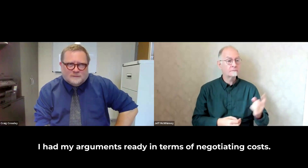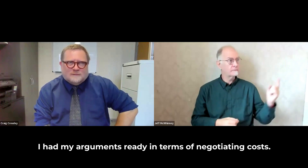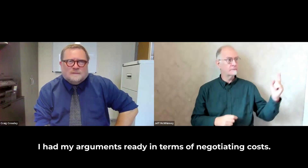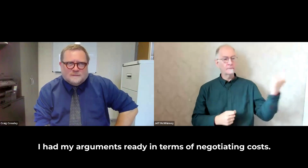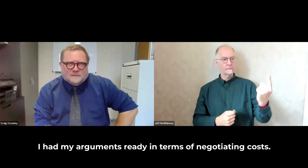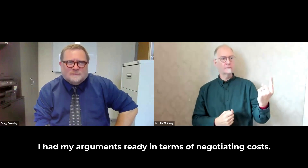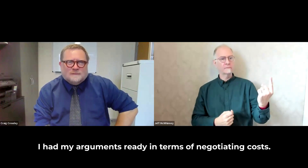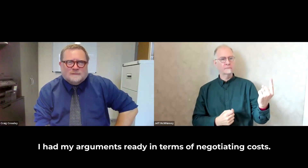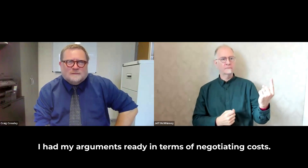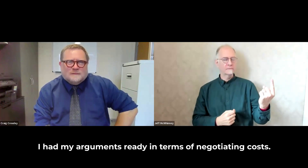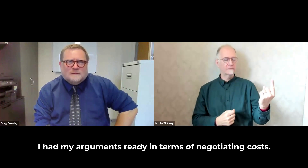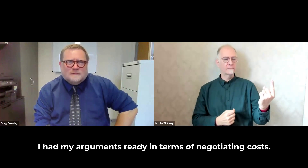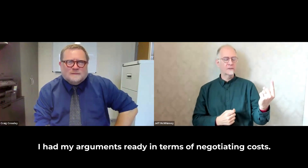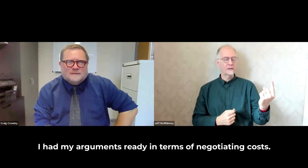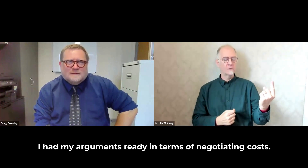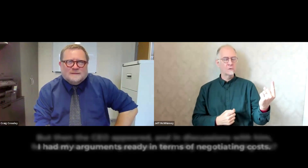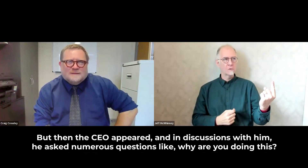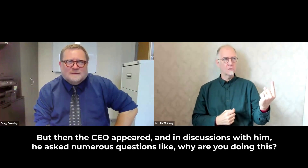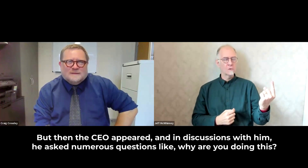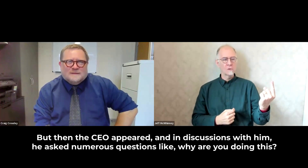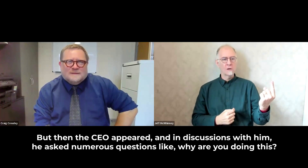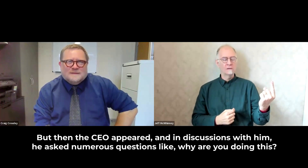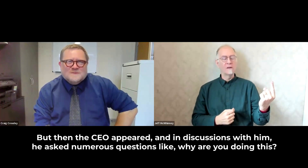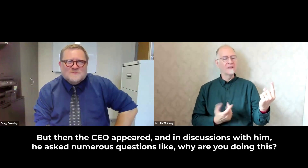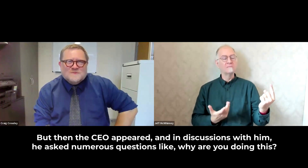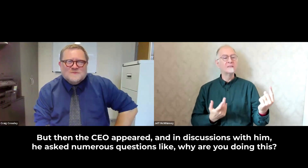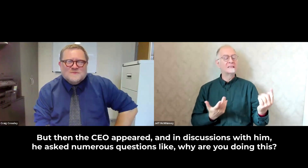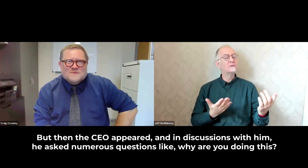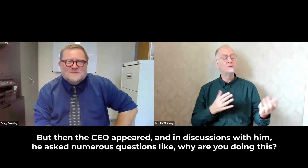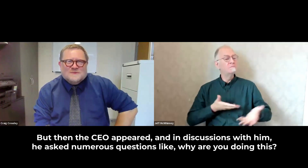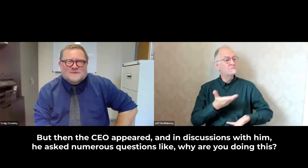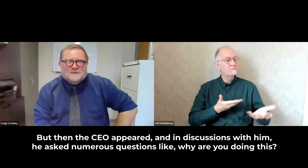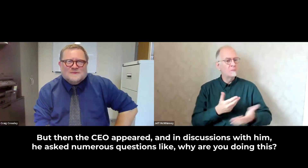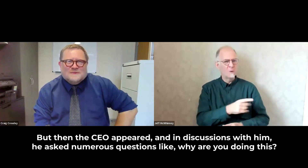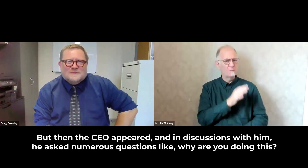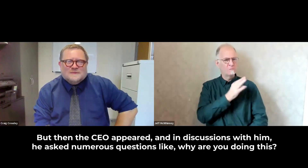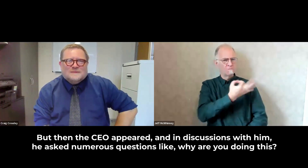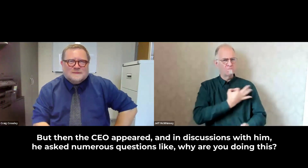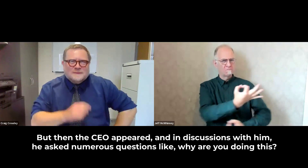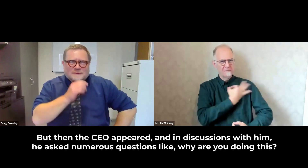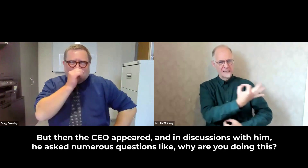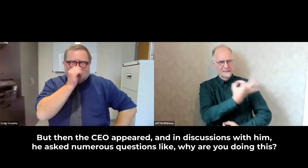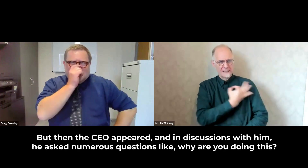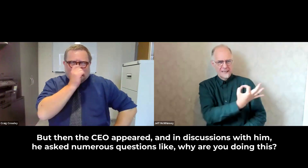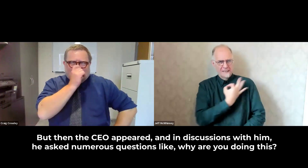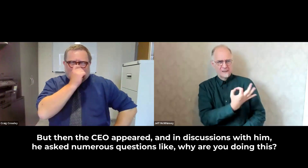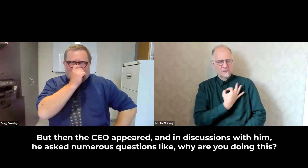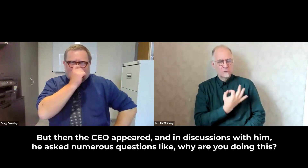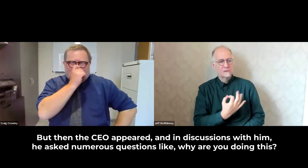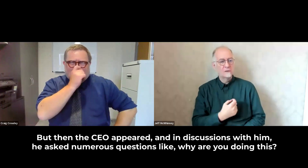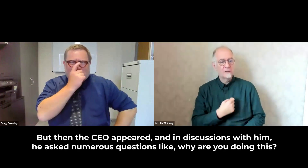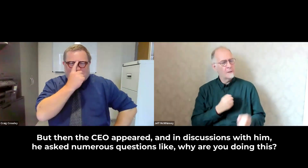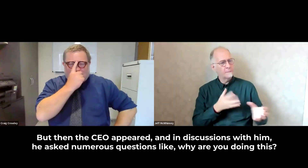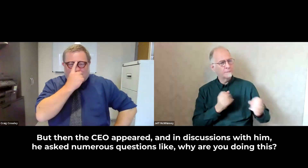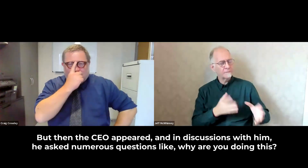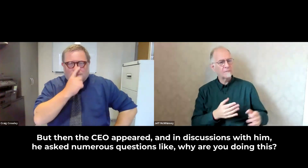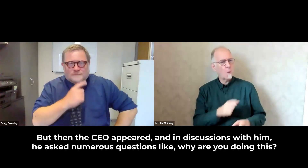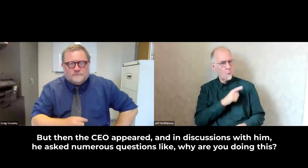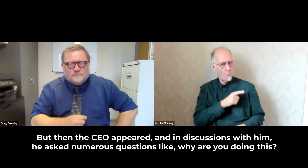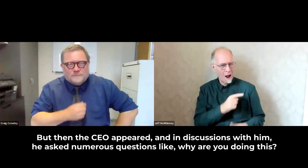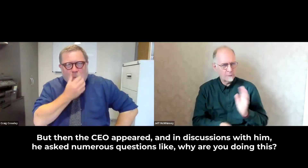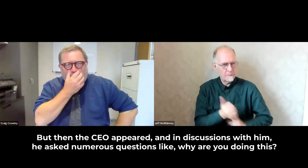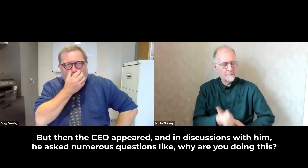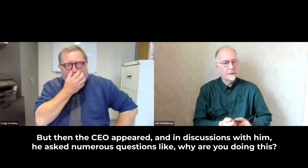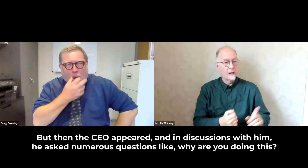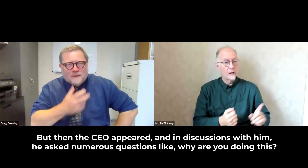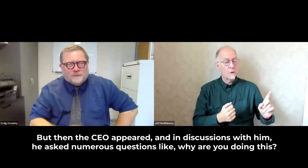ready in terms of negotiating costs. But then the CEO appeared. And in discussions with